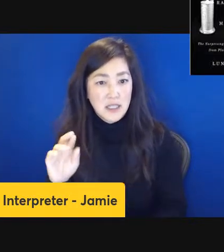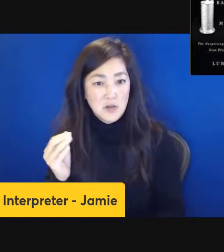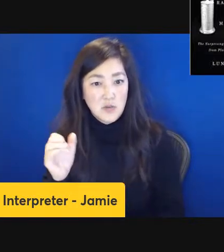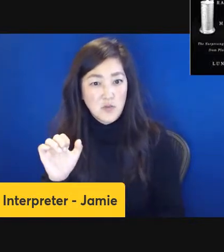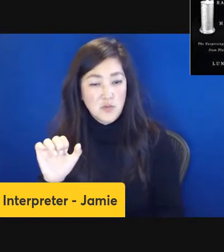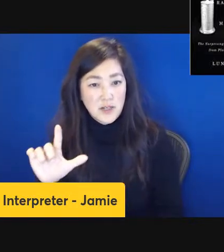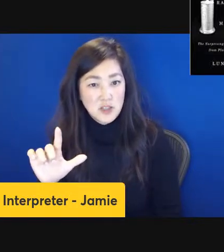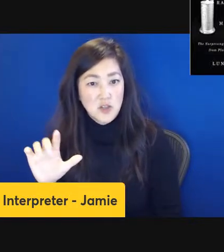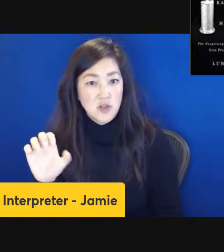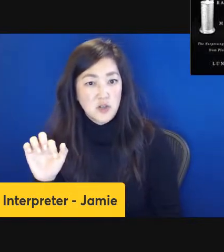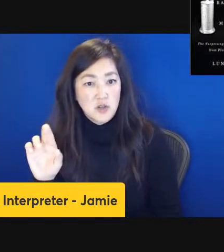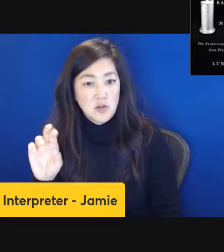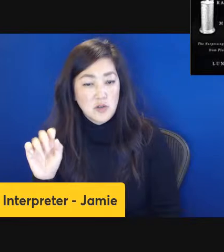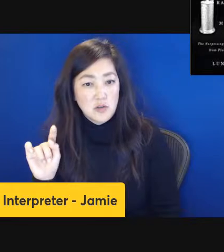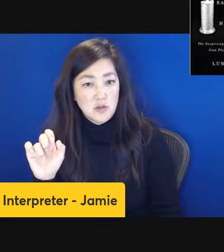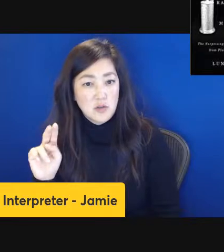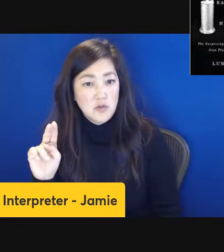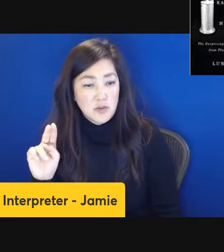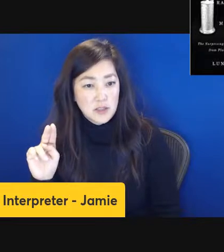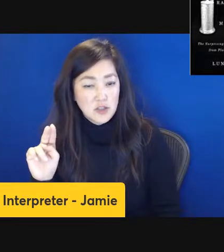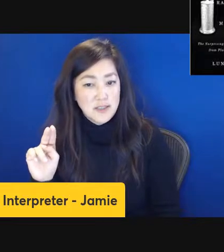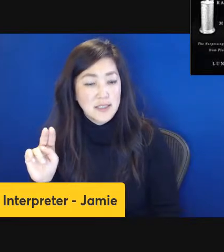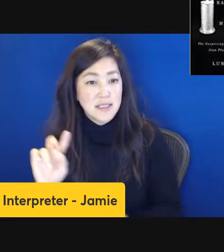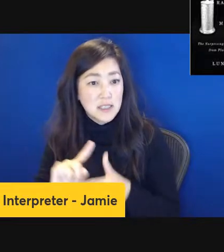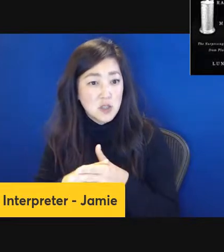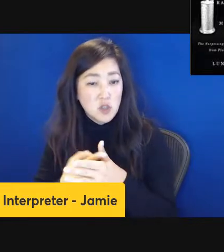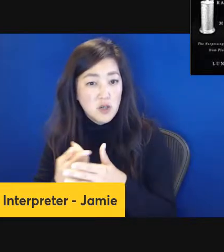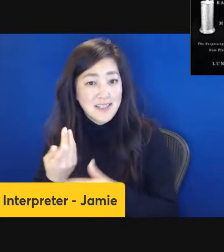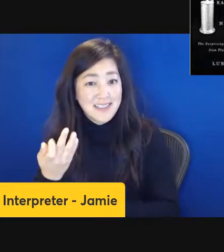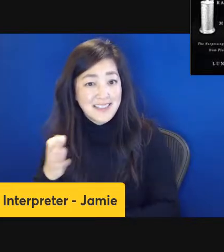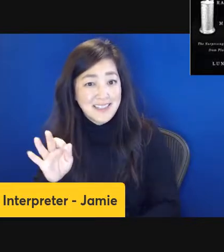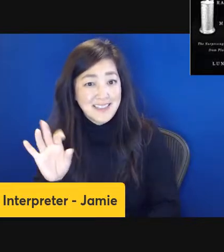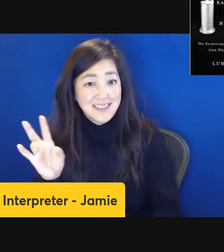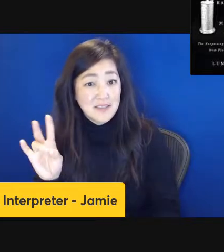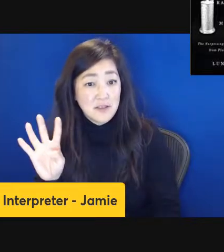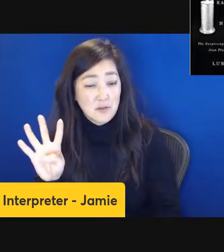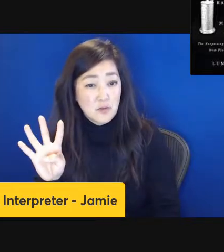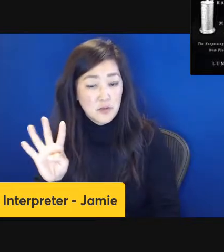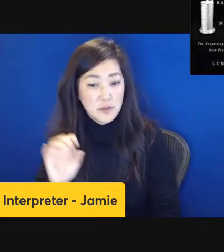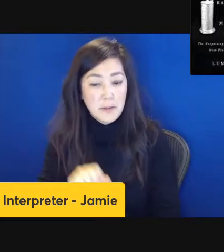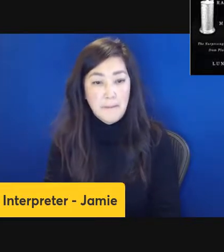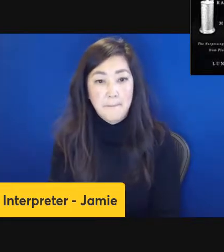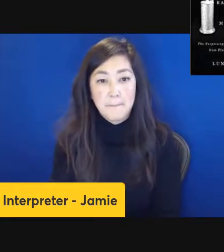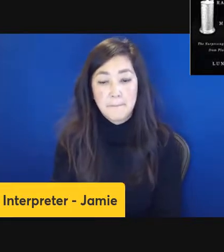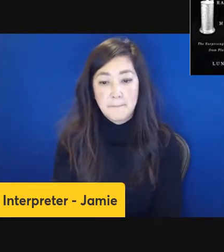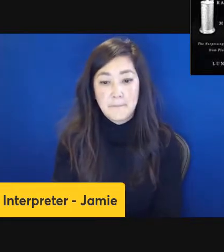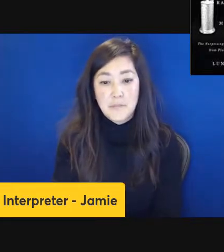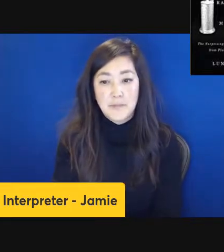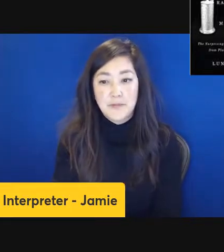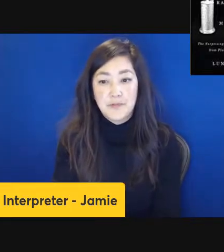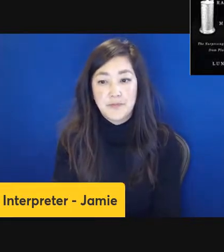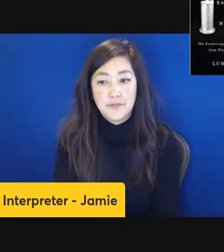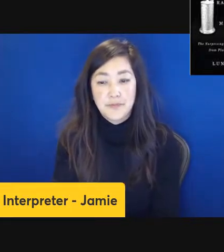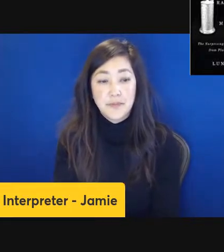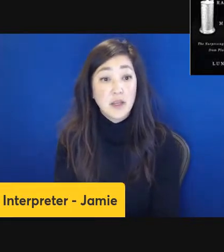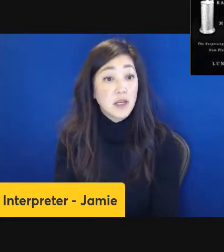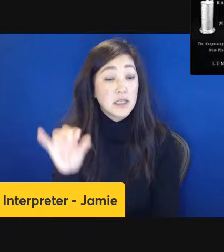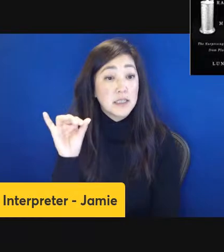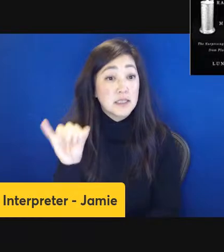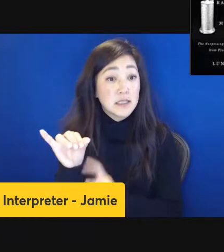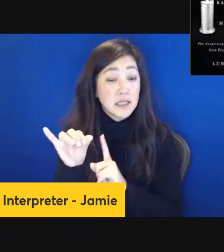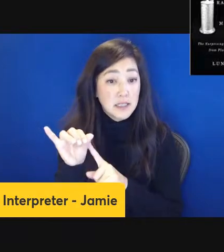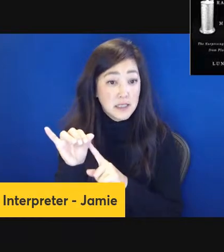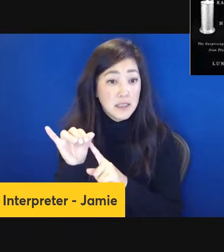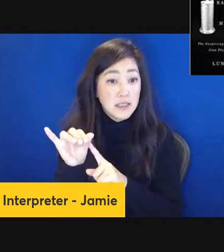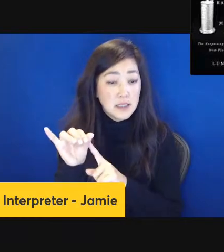correction factor in 1974. And this was the product of a